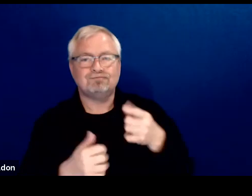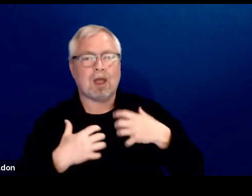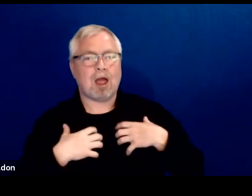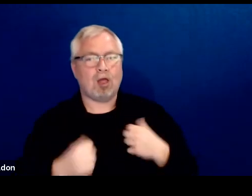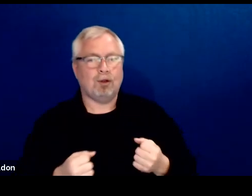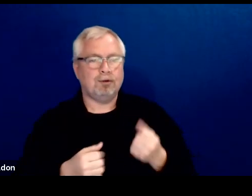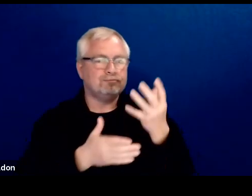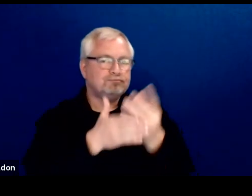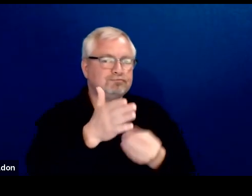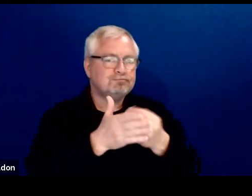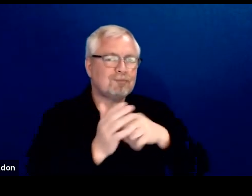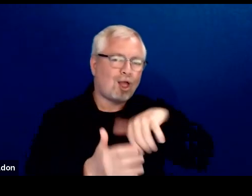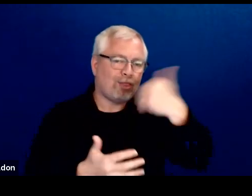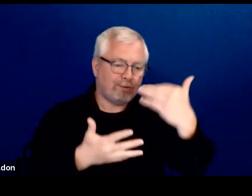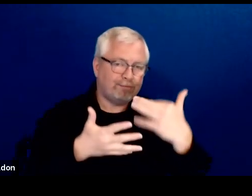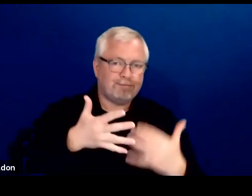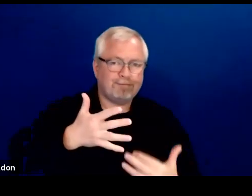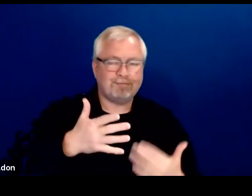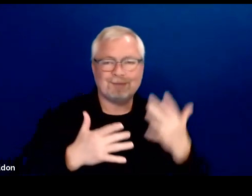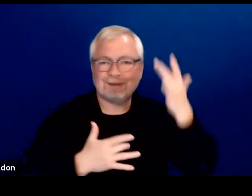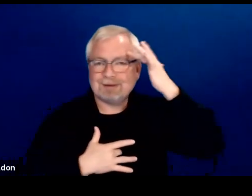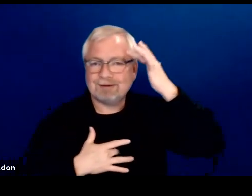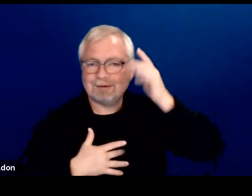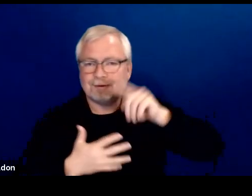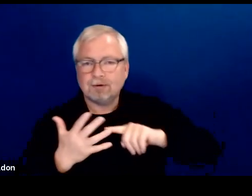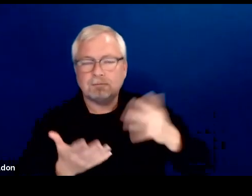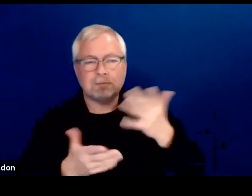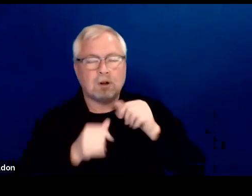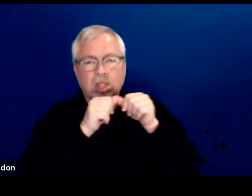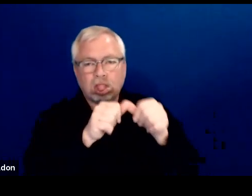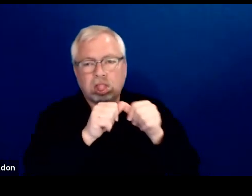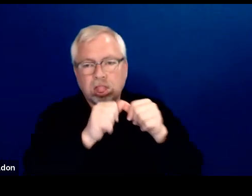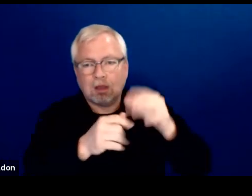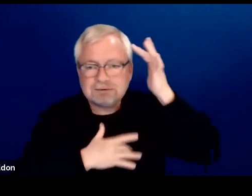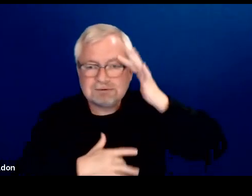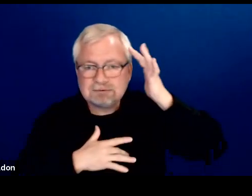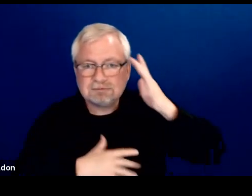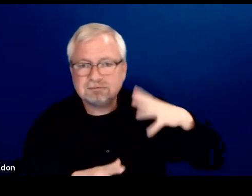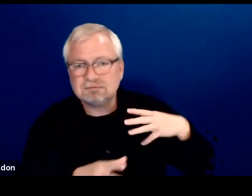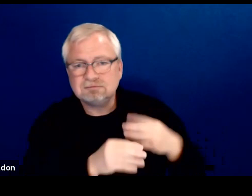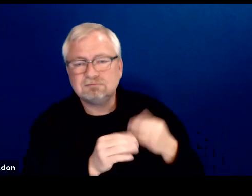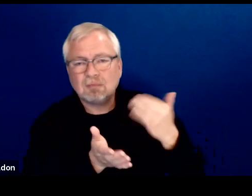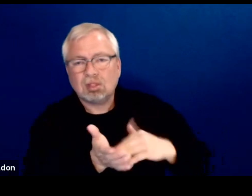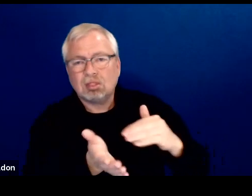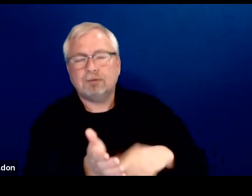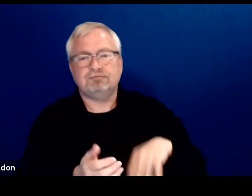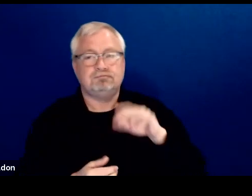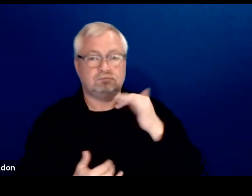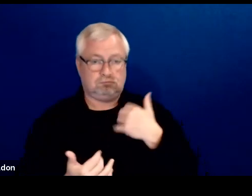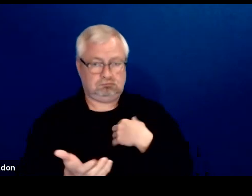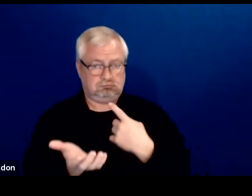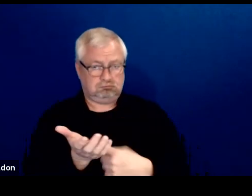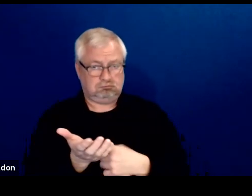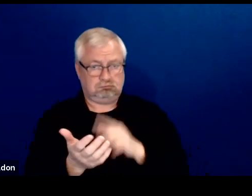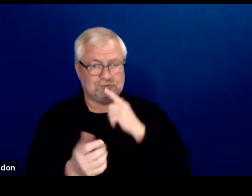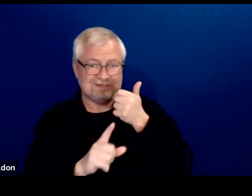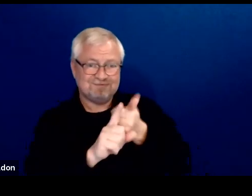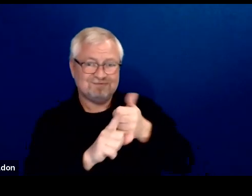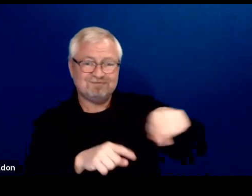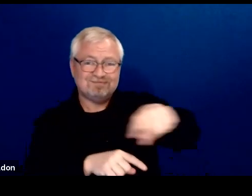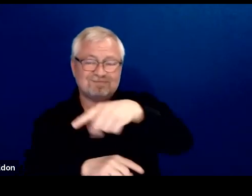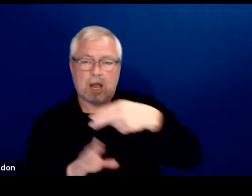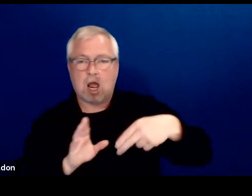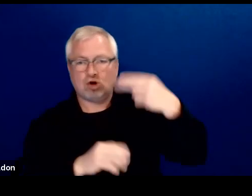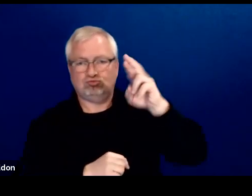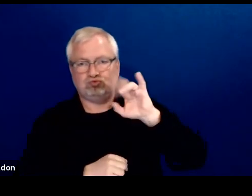diseases. But today I want to mention another group of Minnesotans who are at higher risk, and that is Minnesotans living in rural areas of the state.